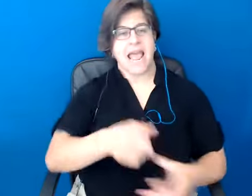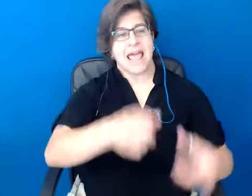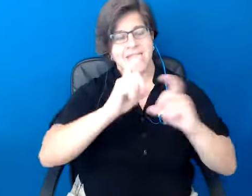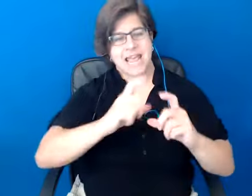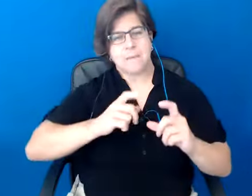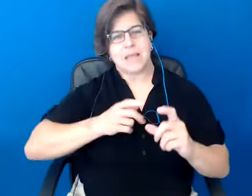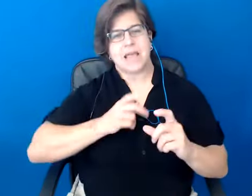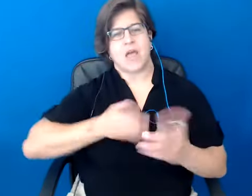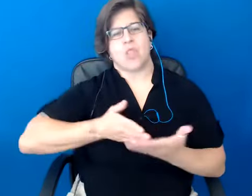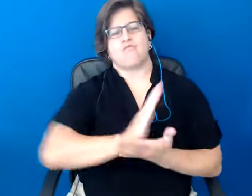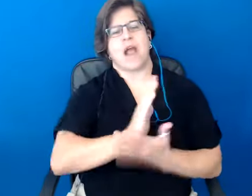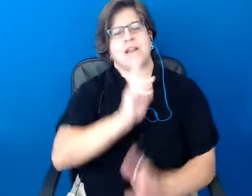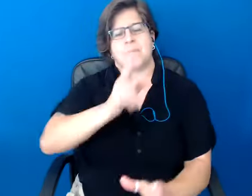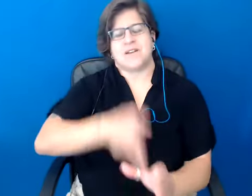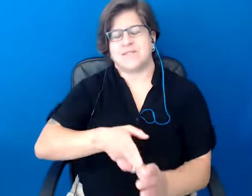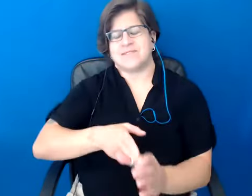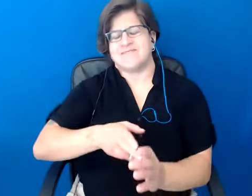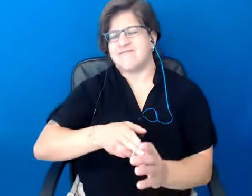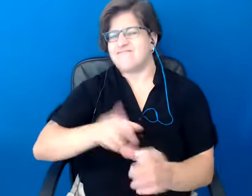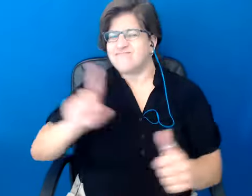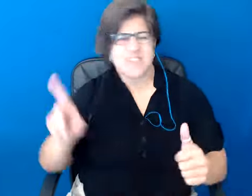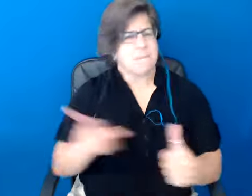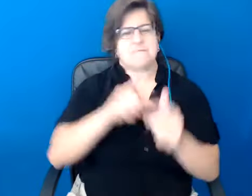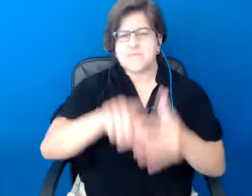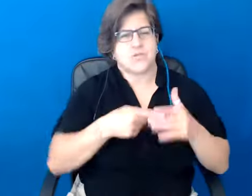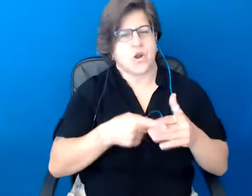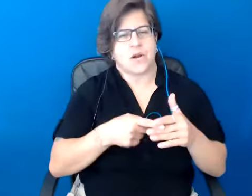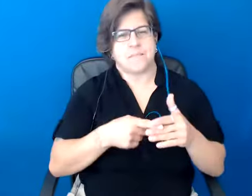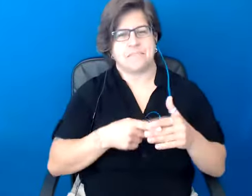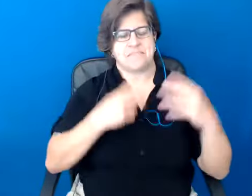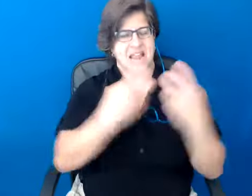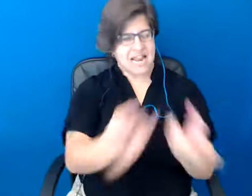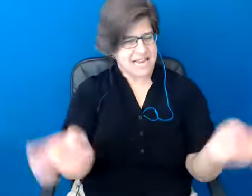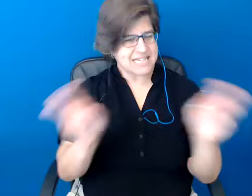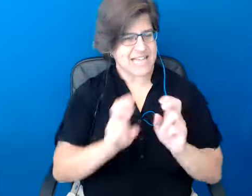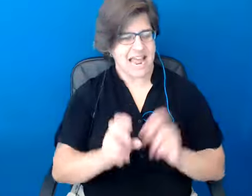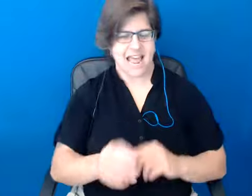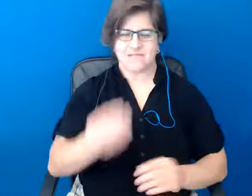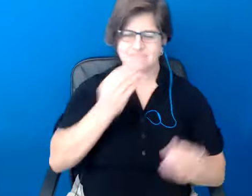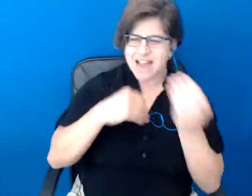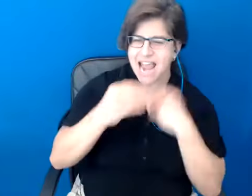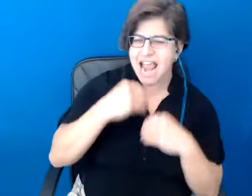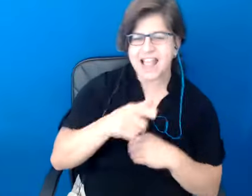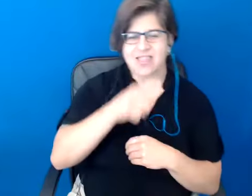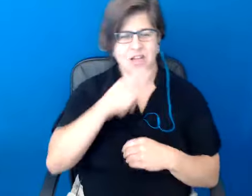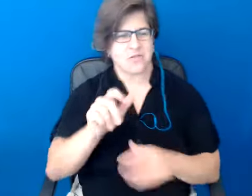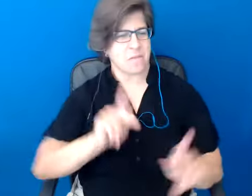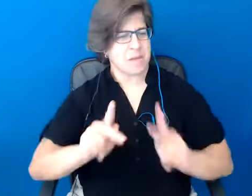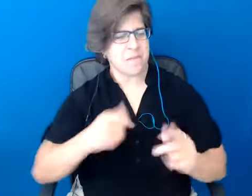got to help collect the ballots. And they allowed me the right of participation right from the get-go. And